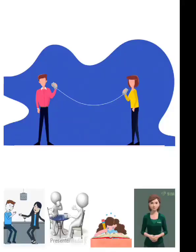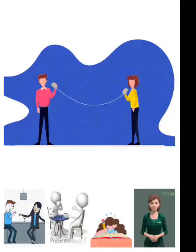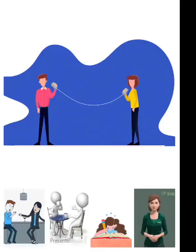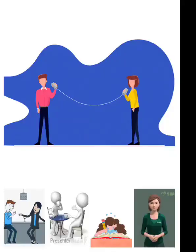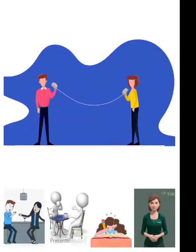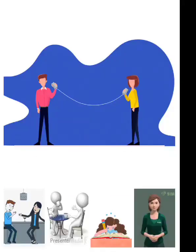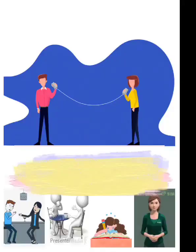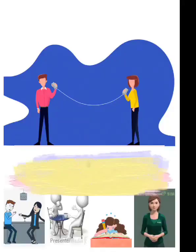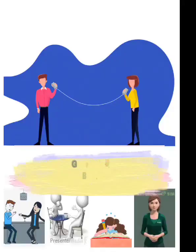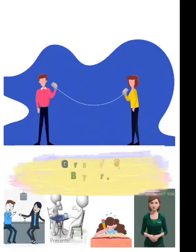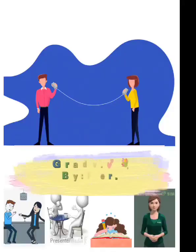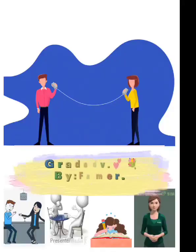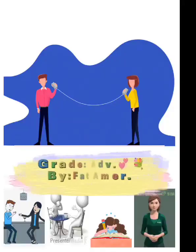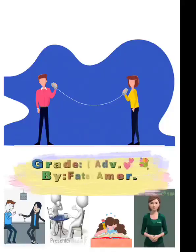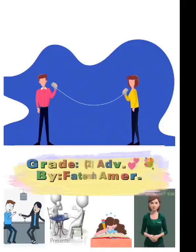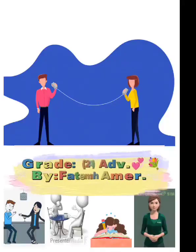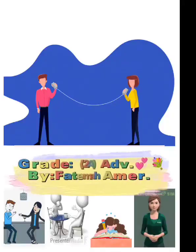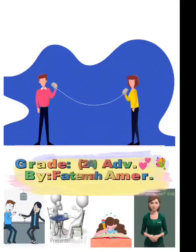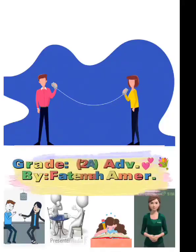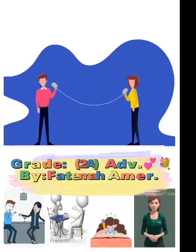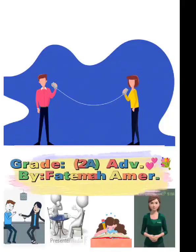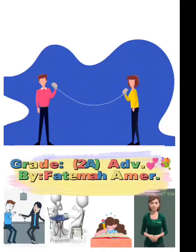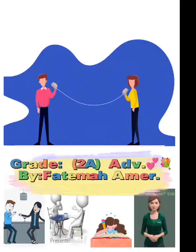can we communicate in a creative way?